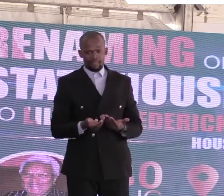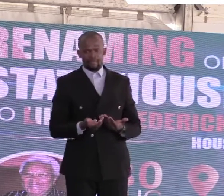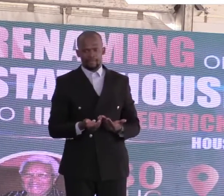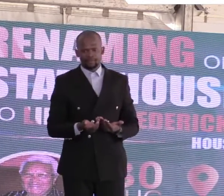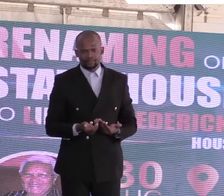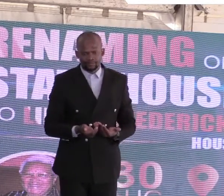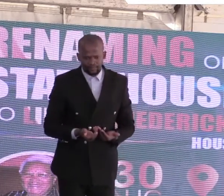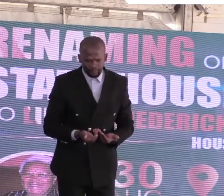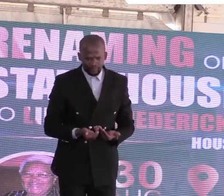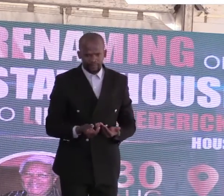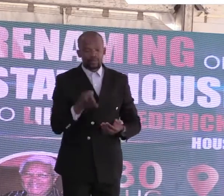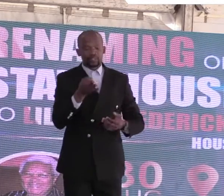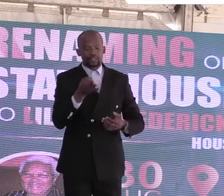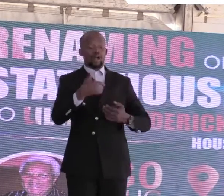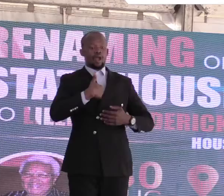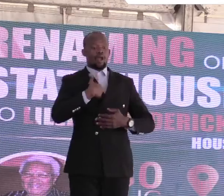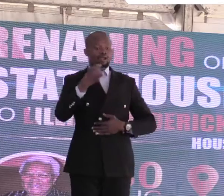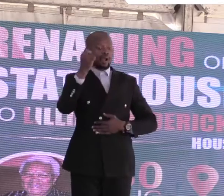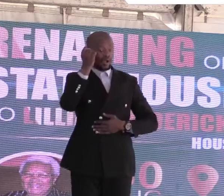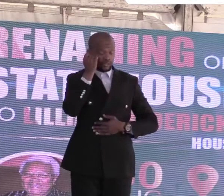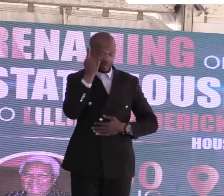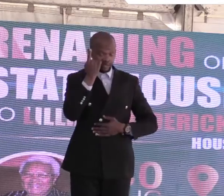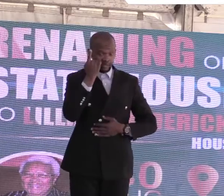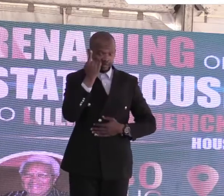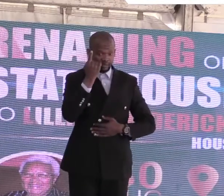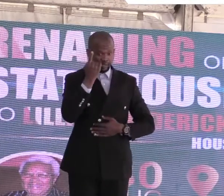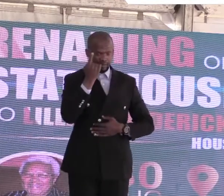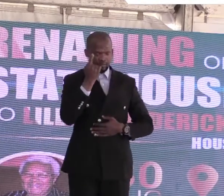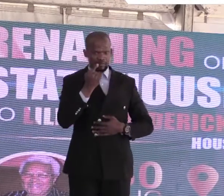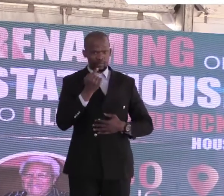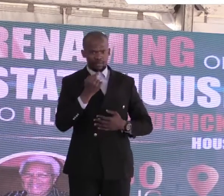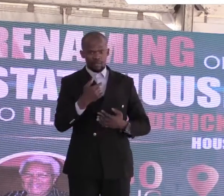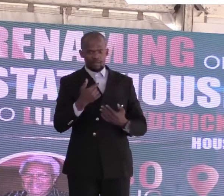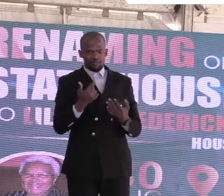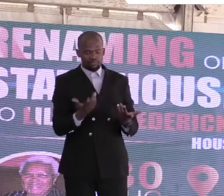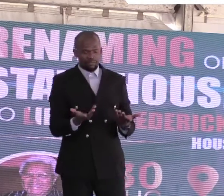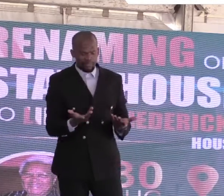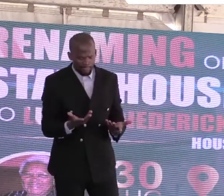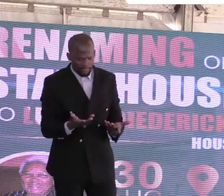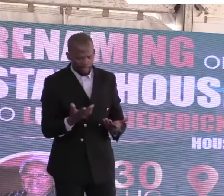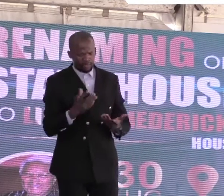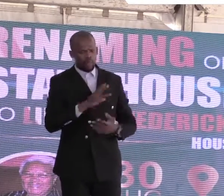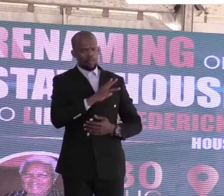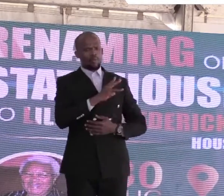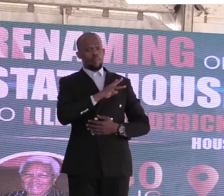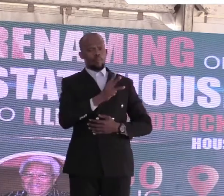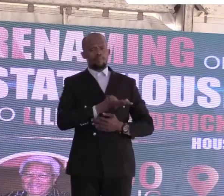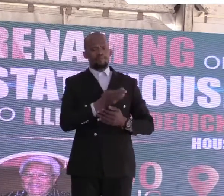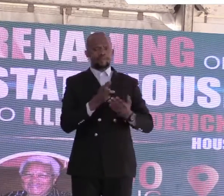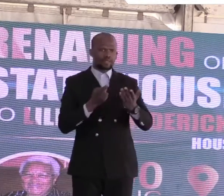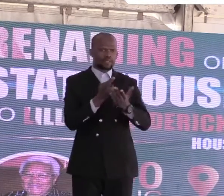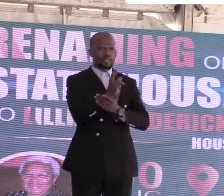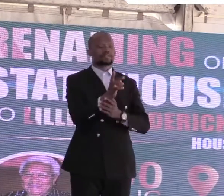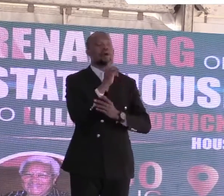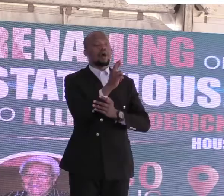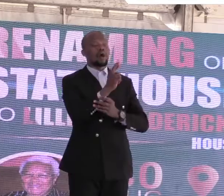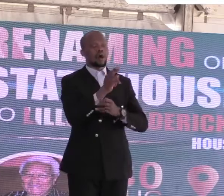firm understanding, and I'm a firm proponent of it as well, that women's rights are human